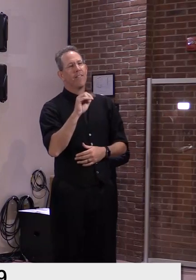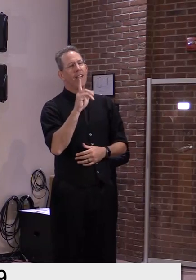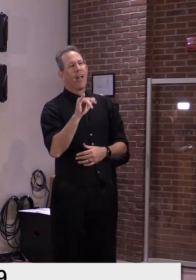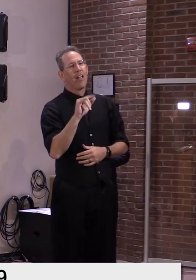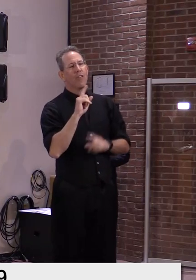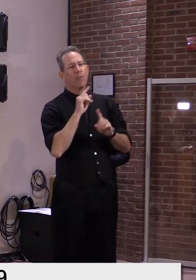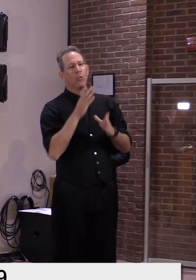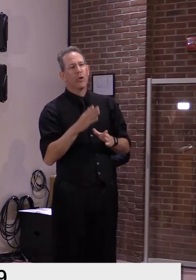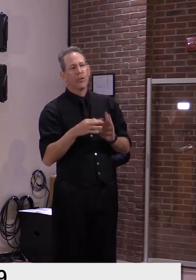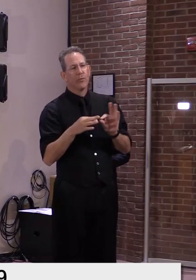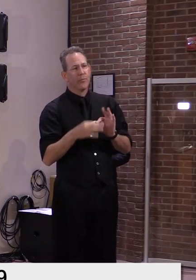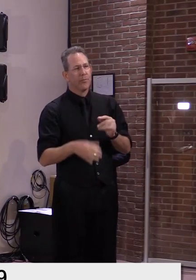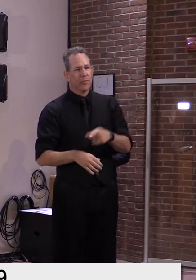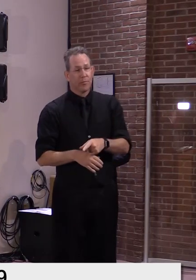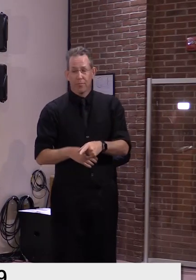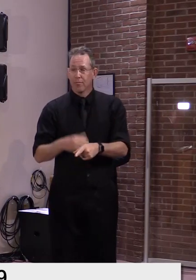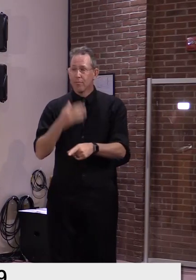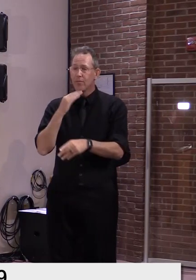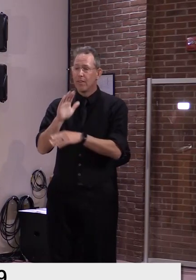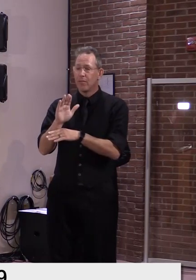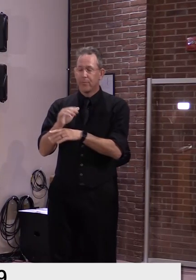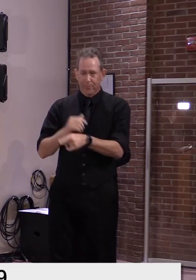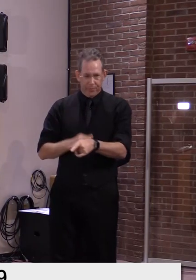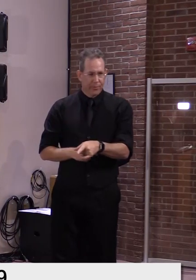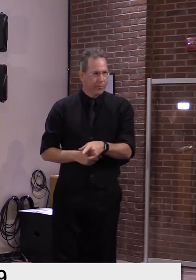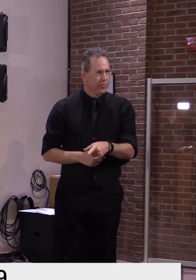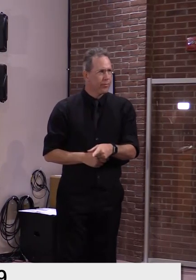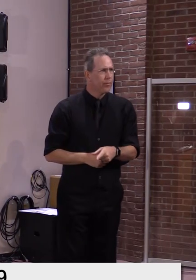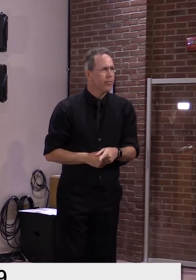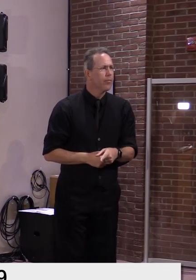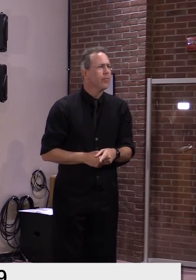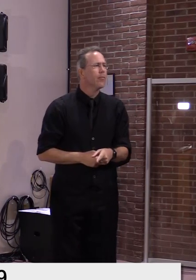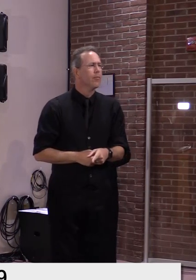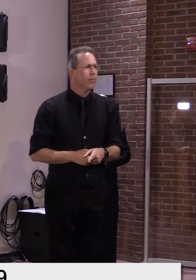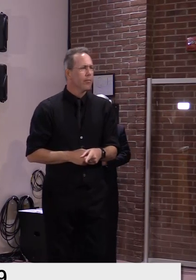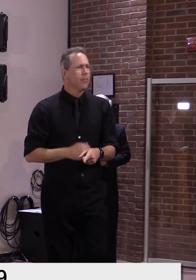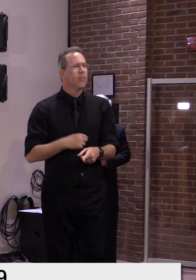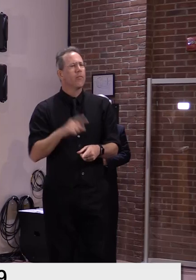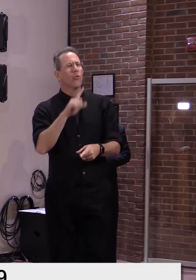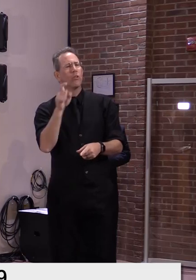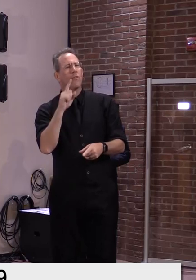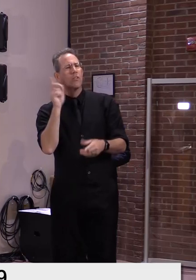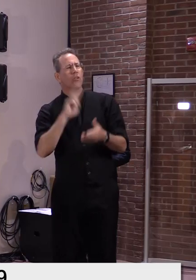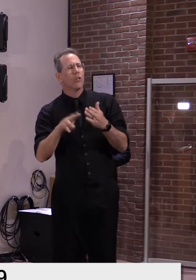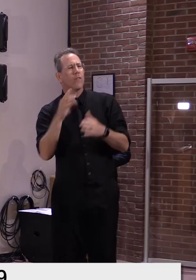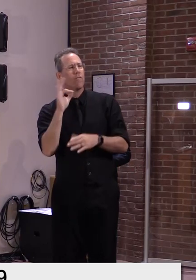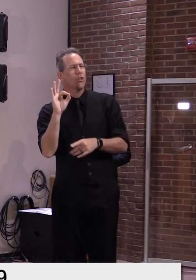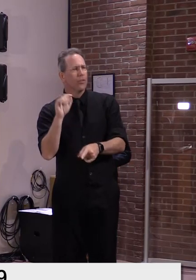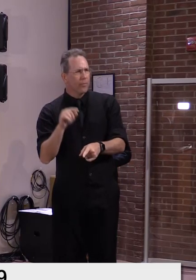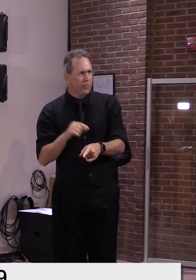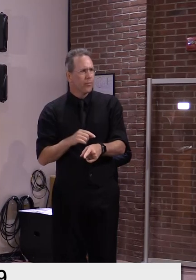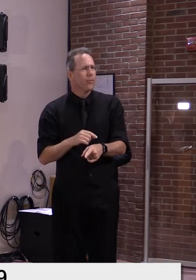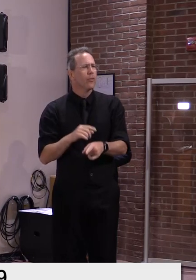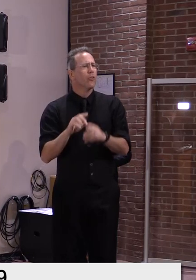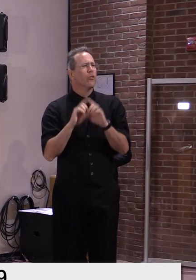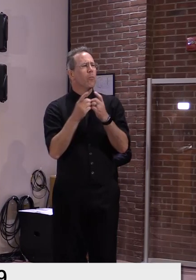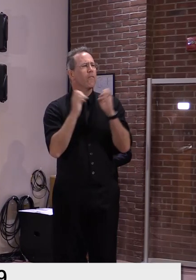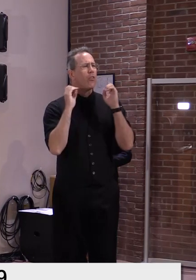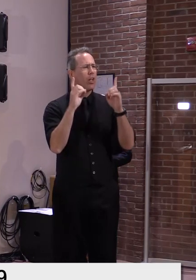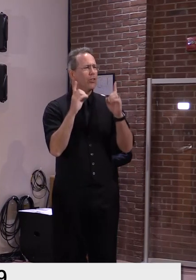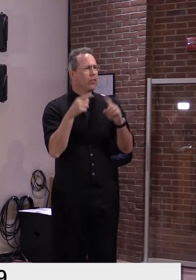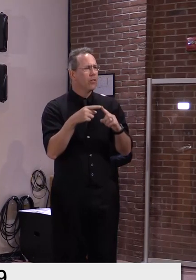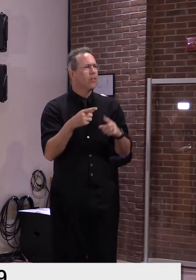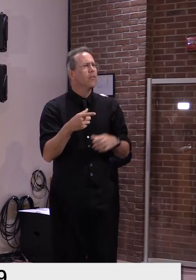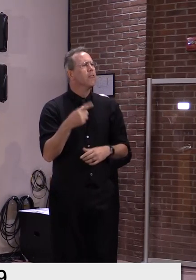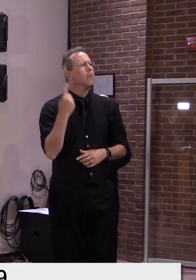Good afternoon. My first question is for Secretary of French. Will the AOE consider lifting guidelines around social distancing at